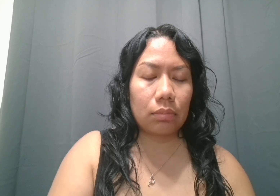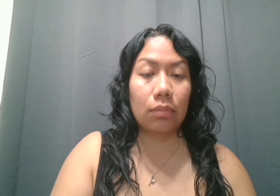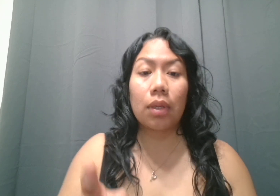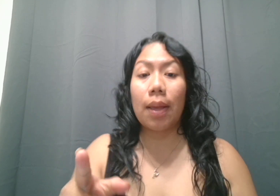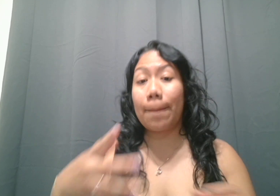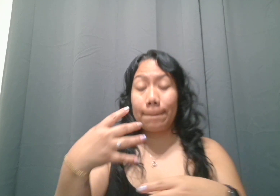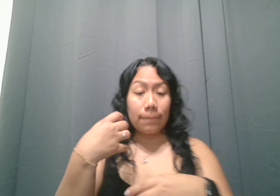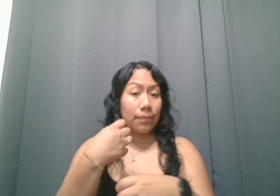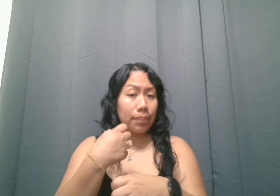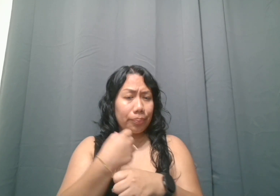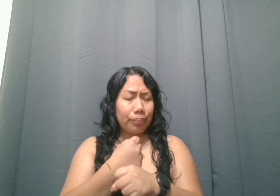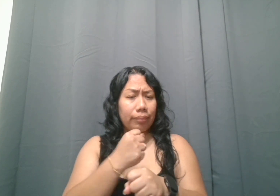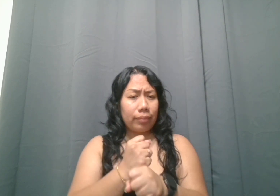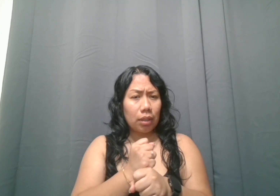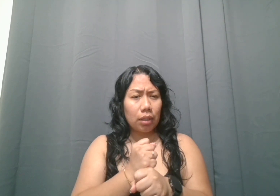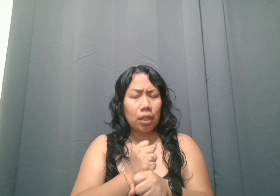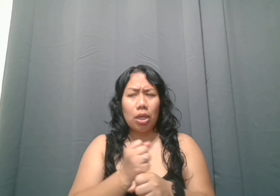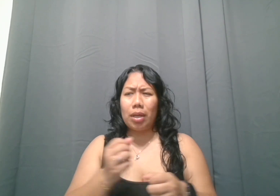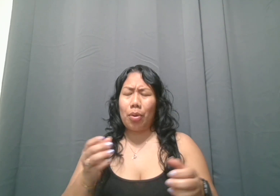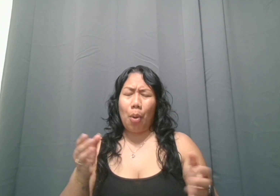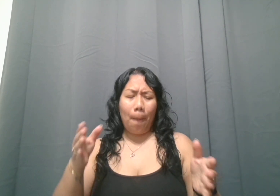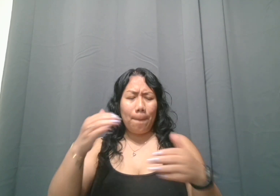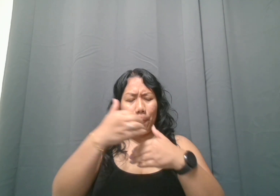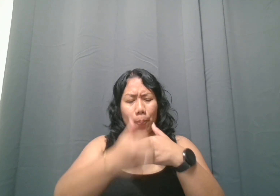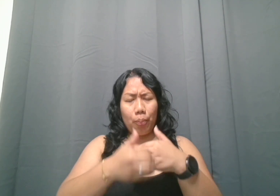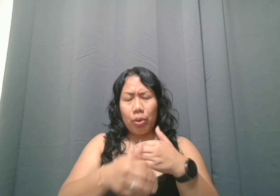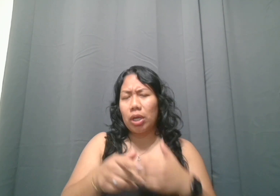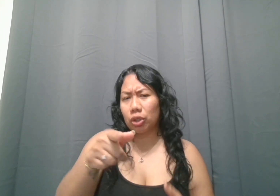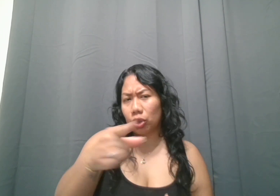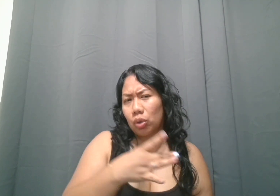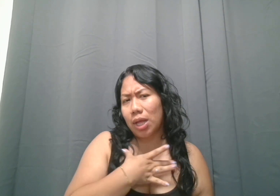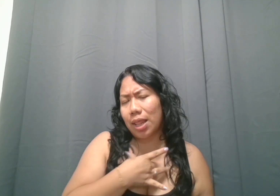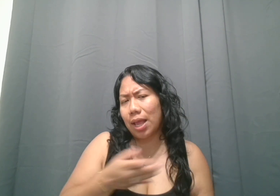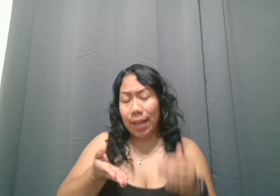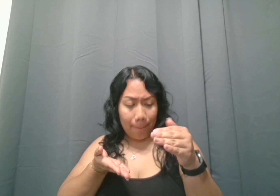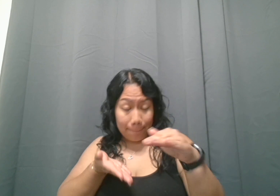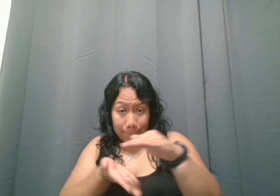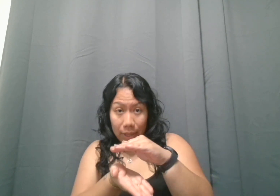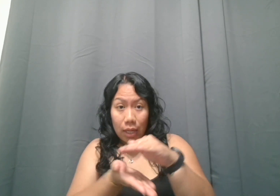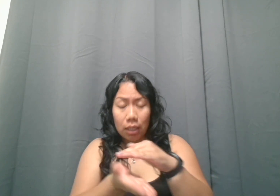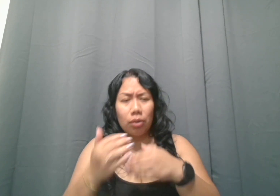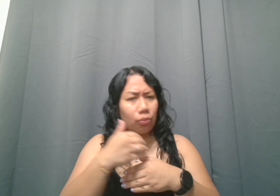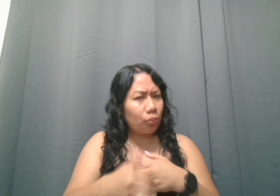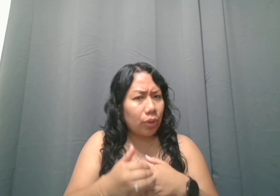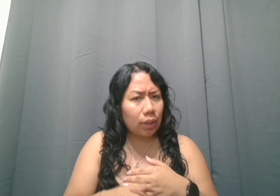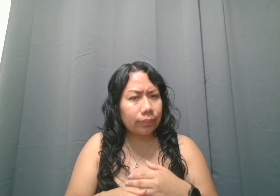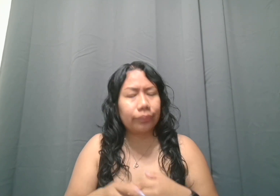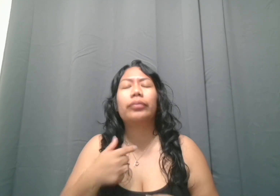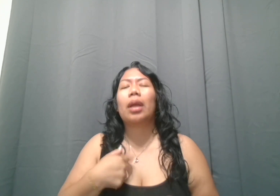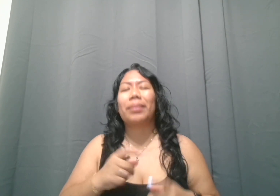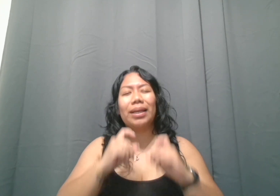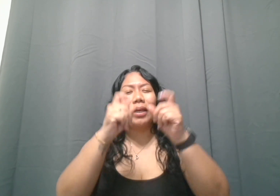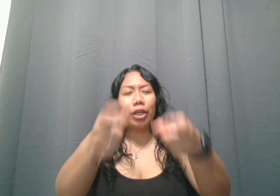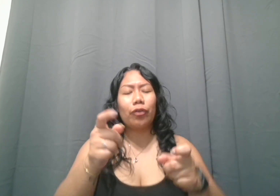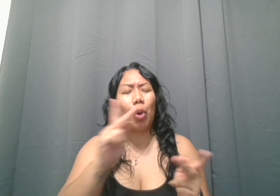to bake bread? I do. Let me give you a simple recipe to make a perfect loaf of white